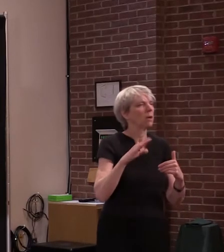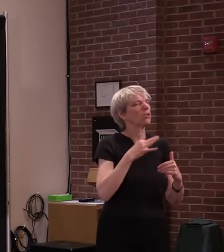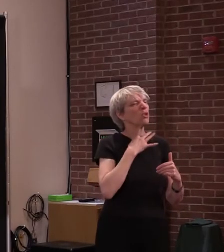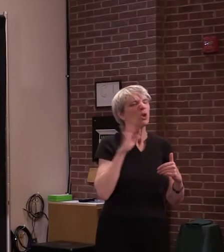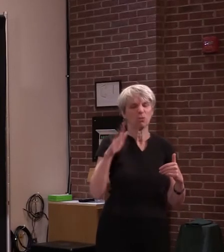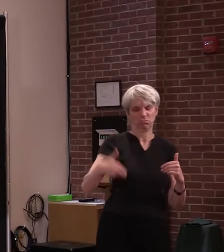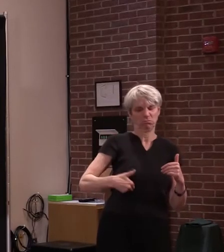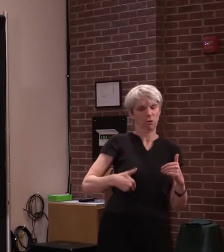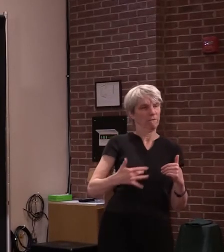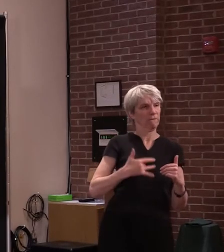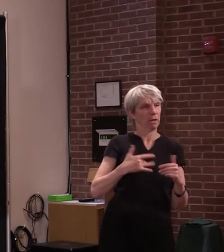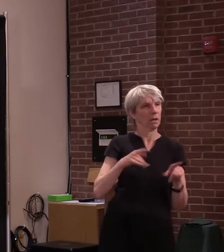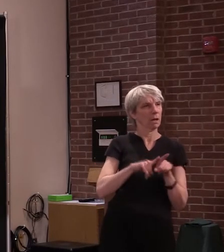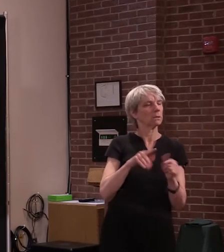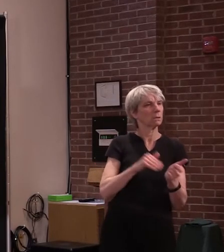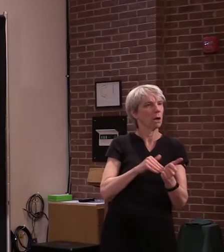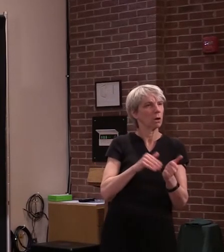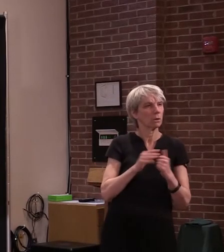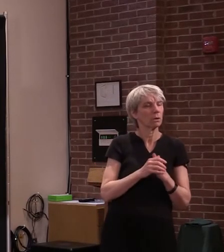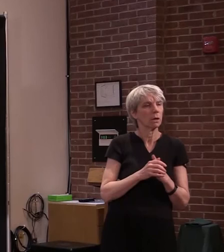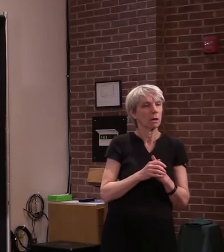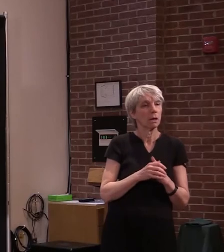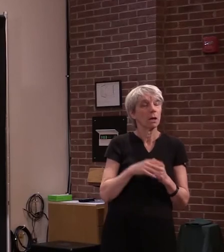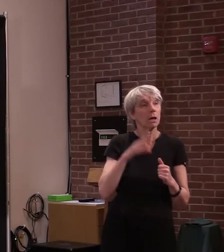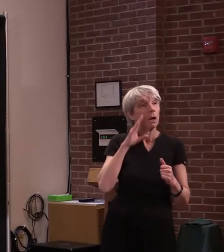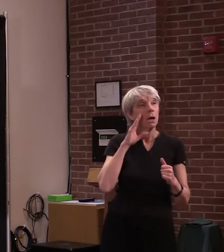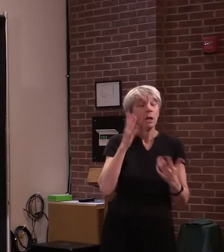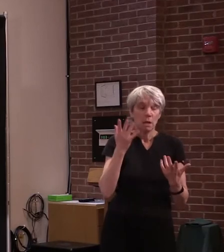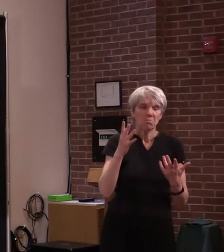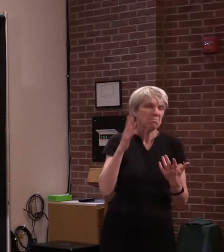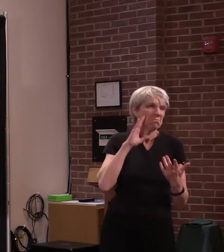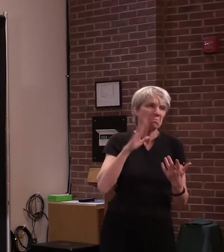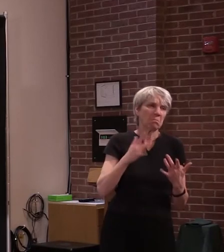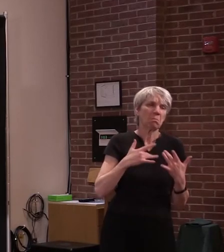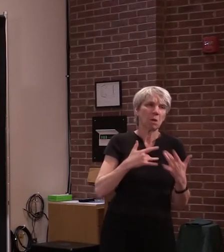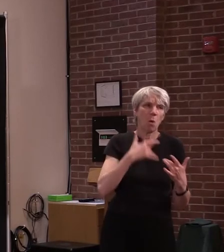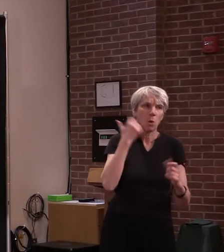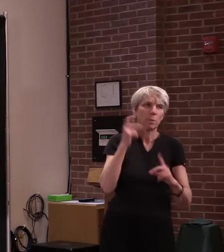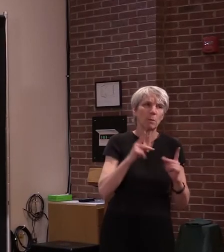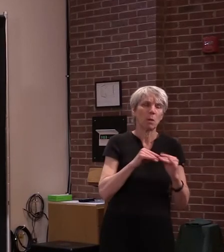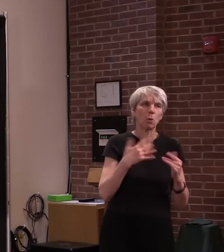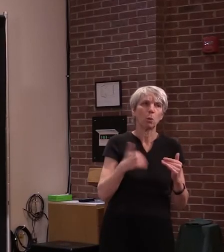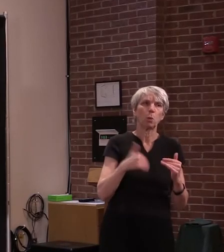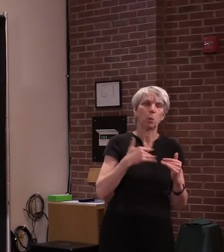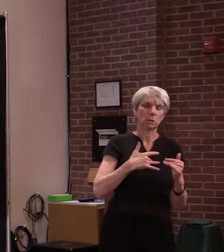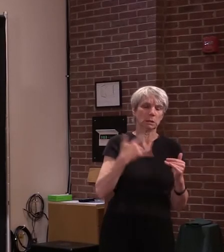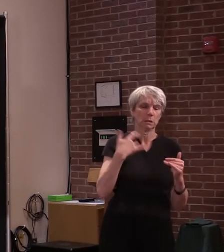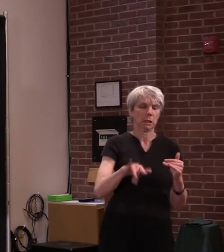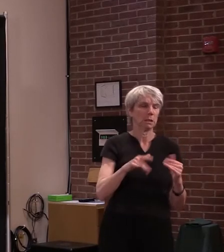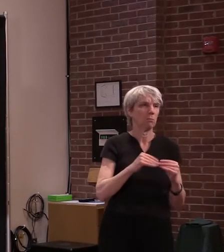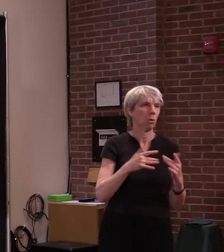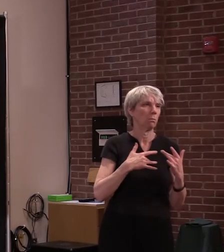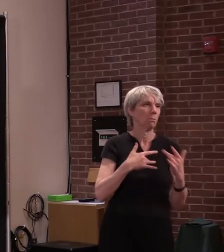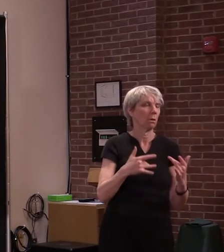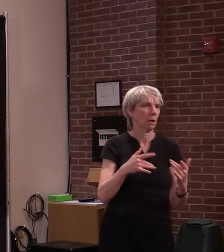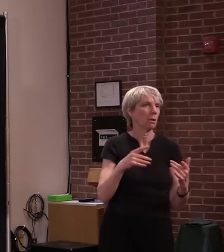physician about what that was like. I know it's a likely question. My next question, in the light of that, is my next question for the governor.